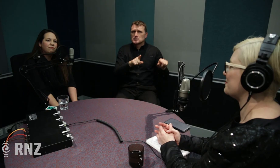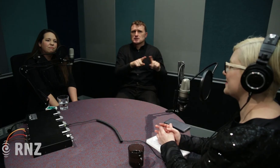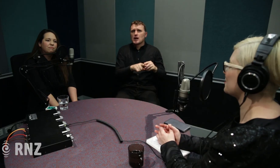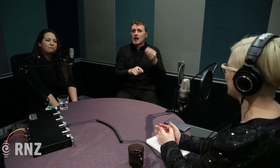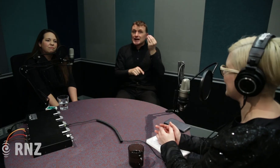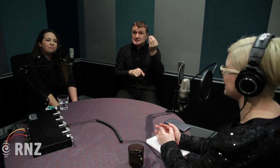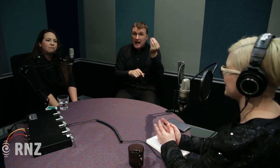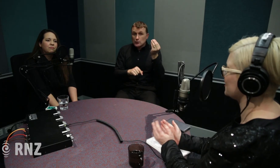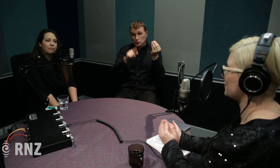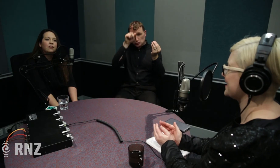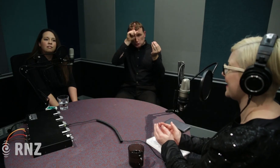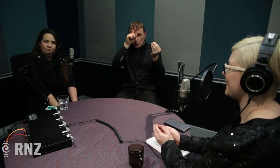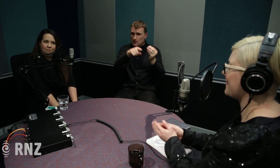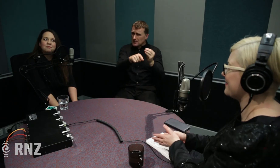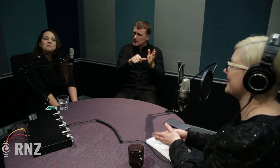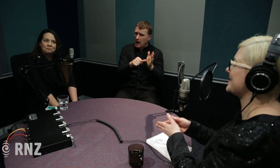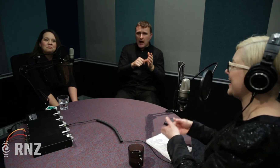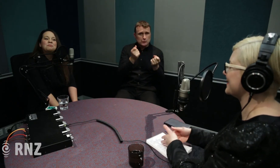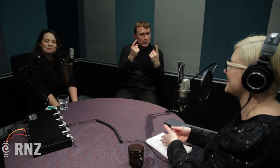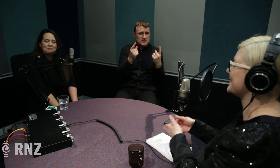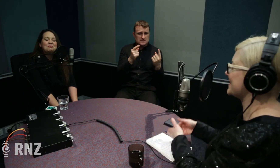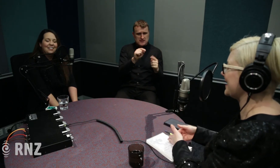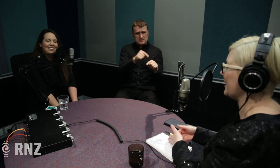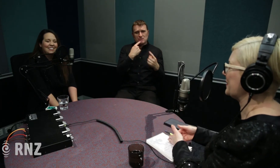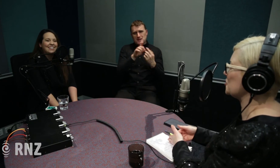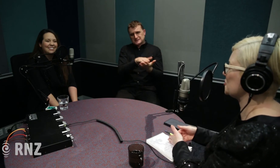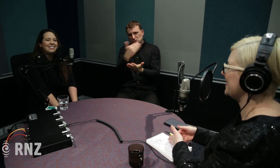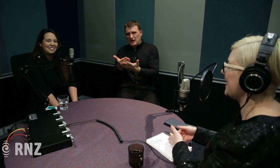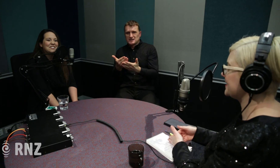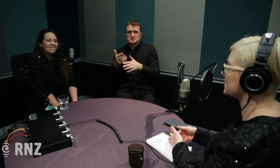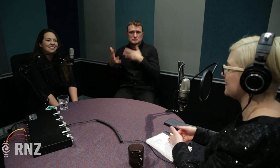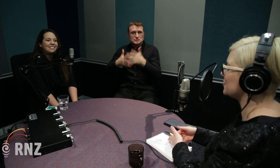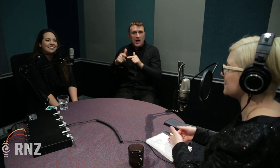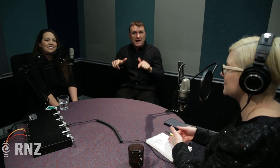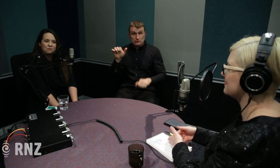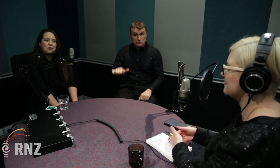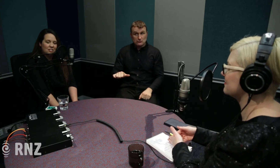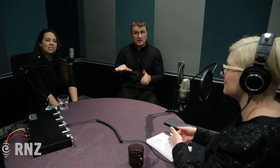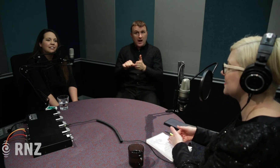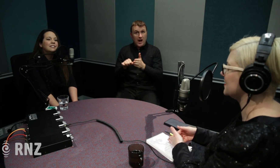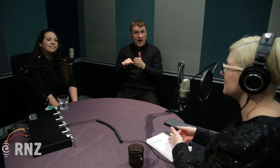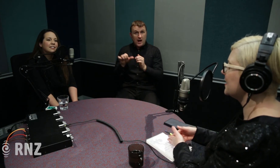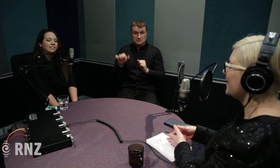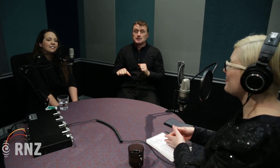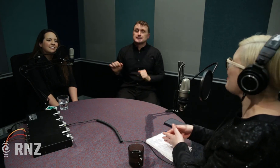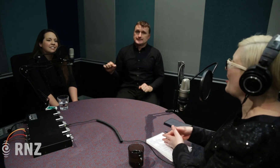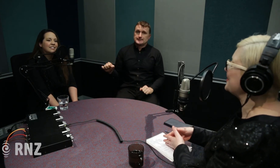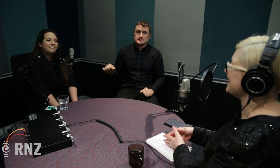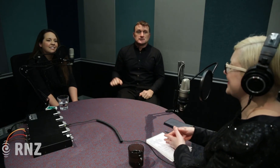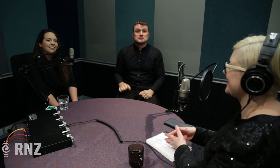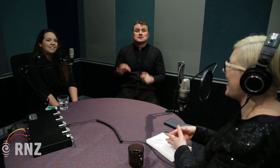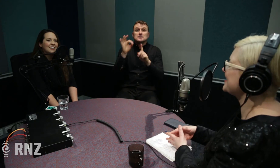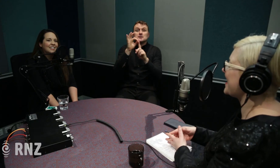Italian, German, it's got to be hard, isn't it, translating that then into English, into sign language. Has its challenges. Very much so. Yeah. What about